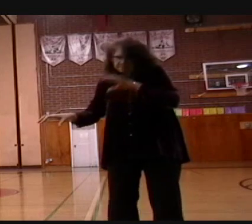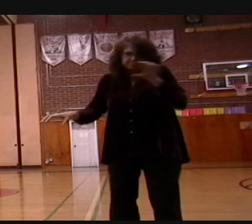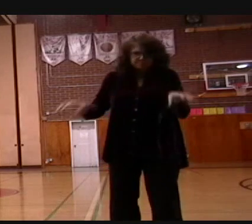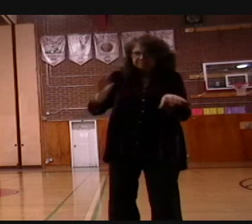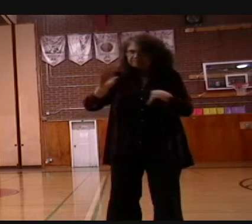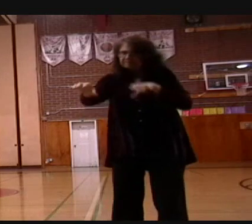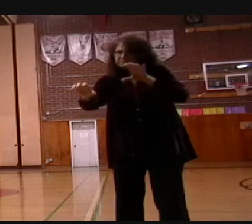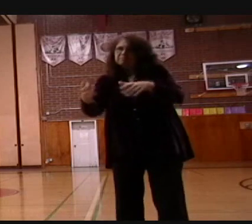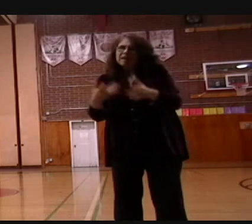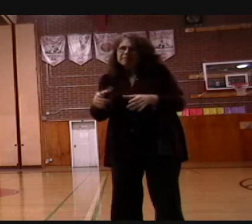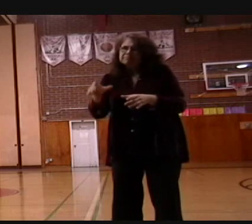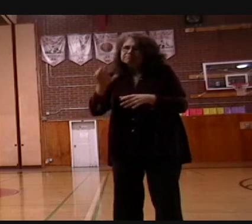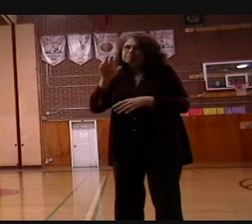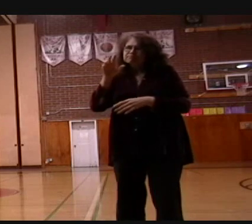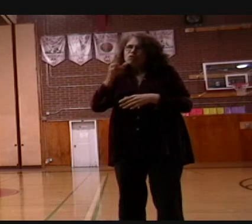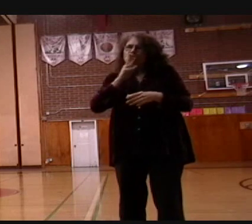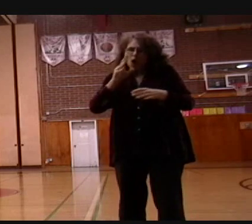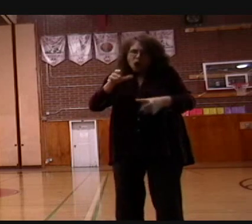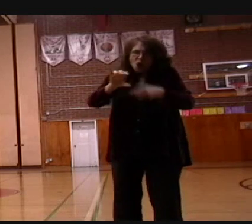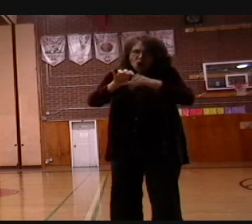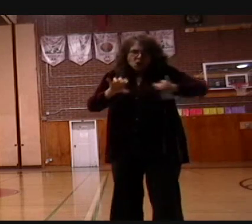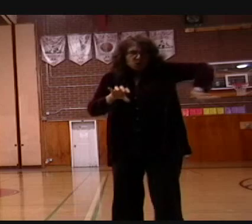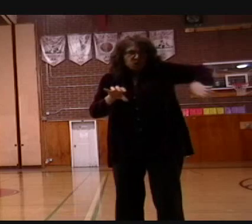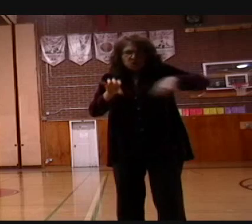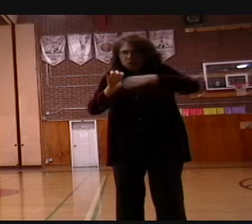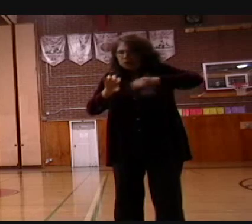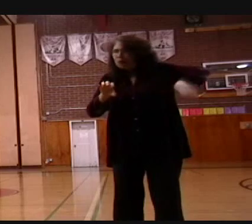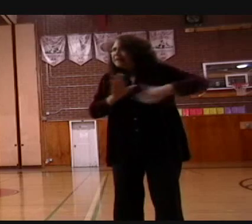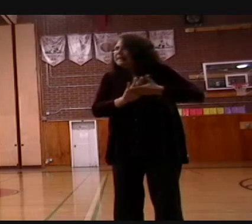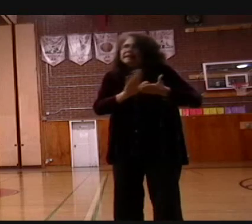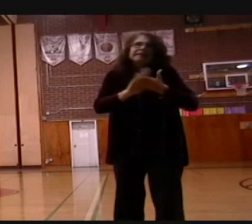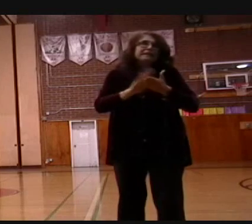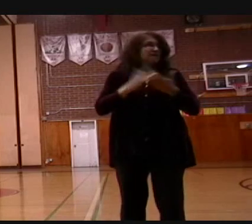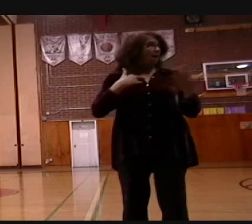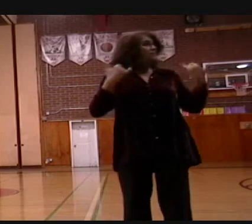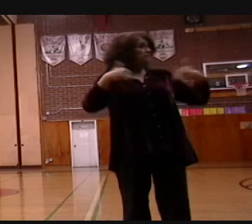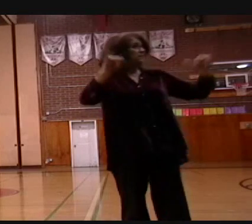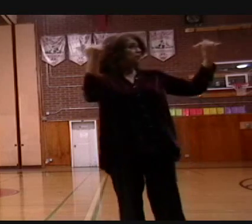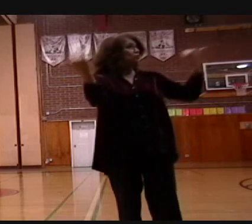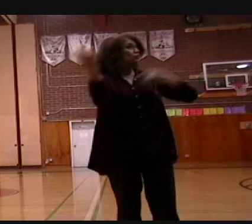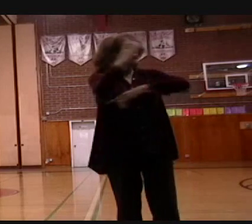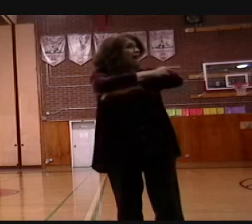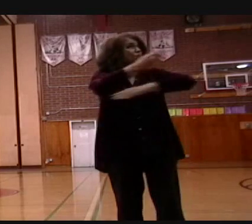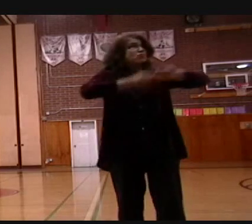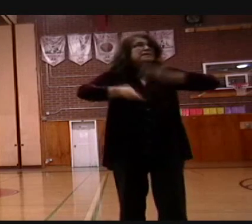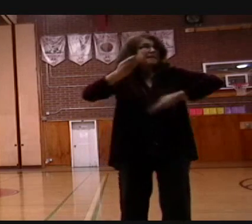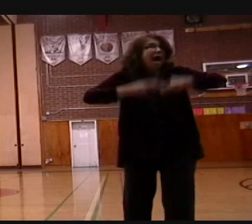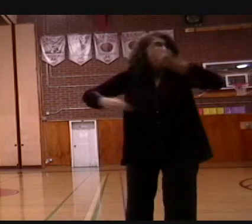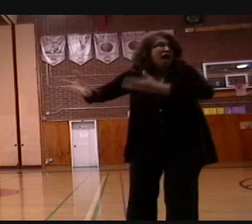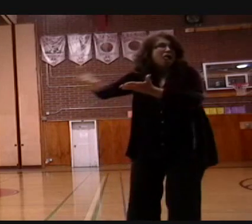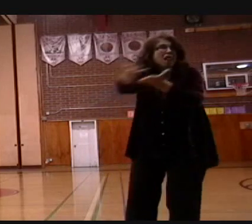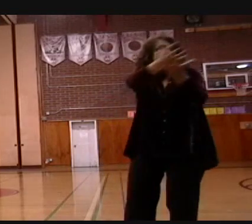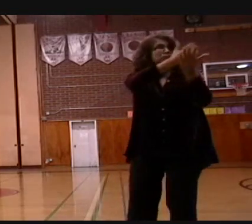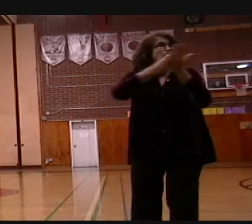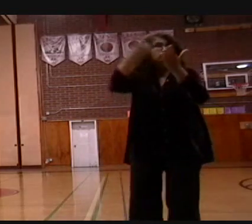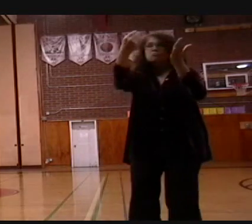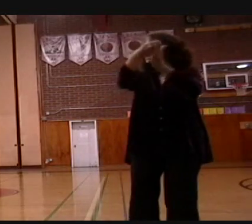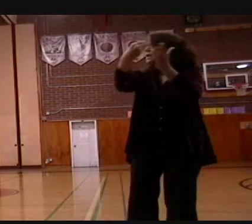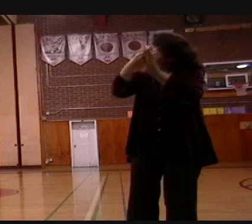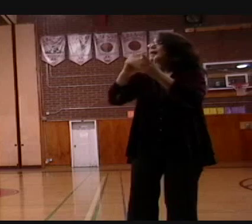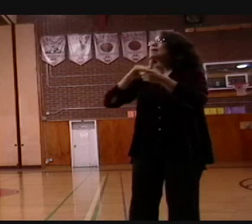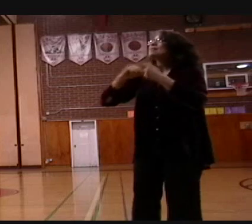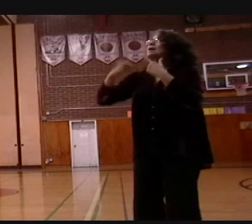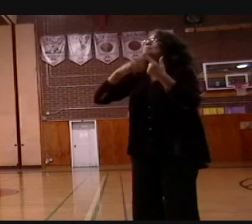it's basically free money and it helps the environment. I still recycle today. Then, at nine years old, I came up with